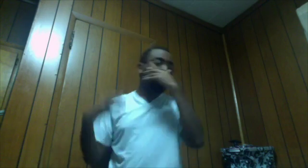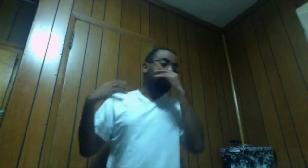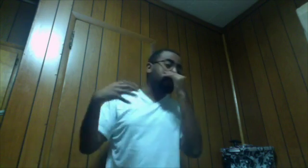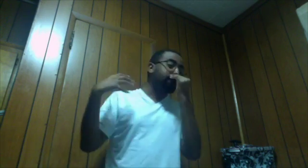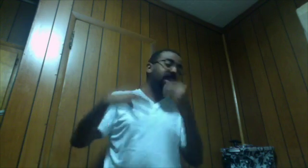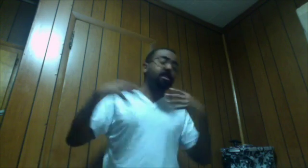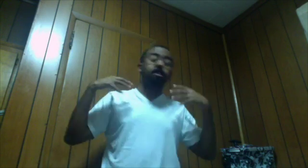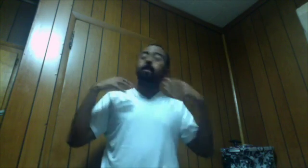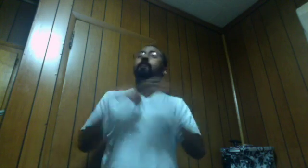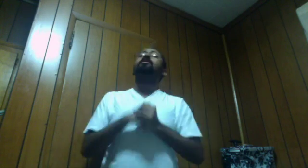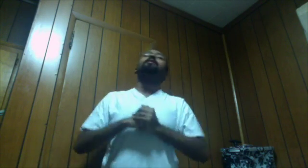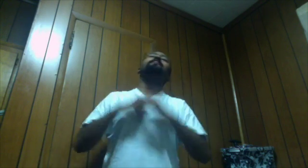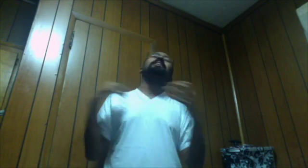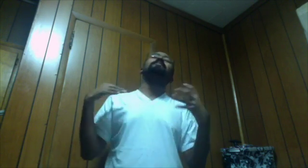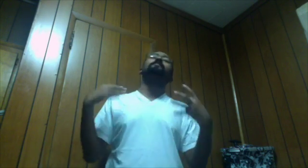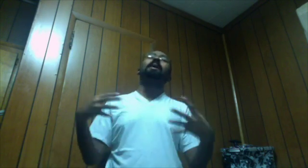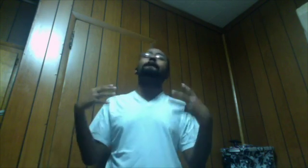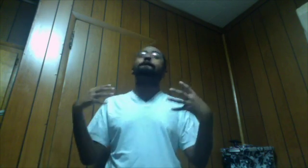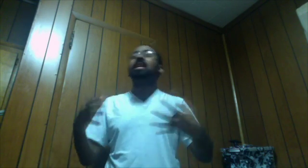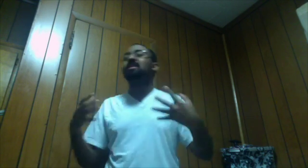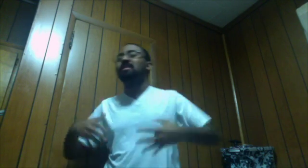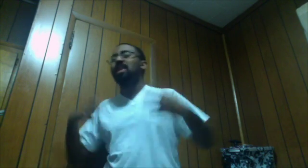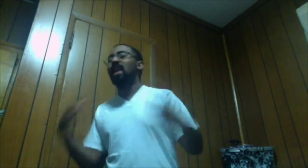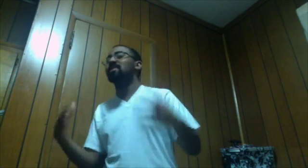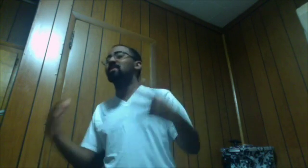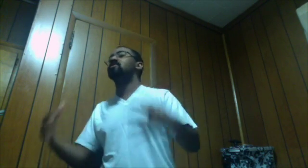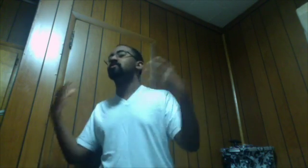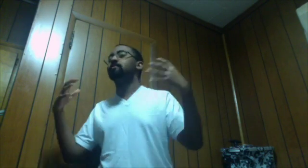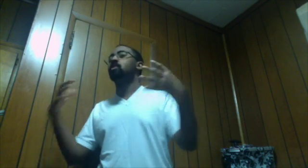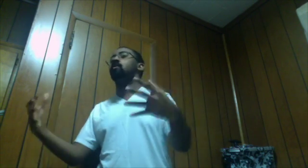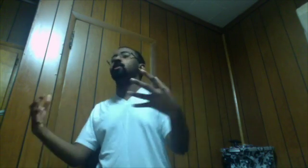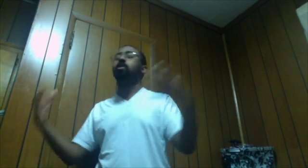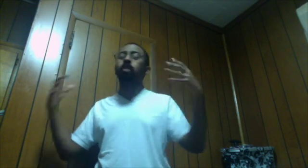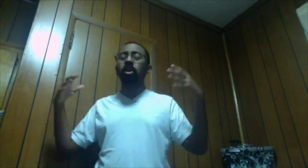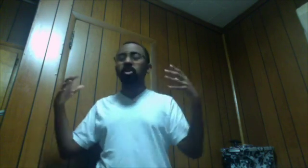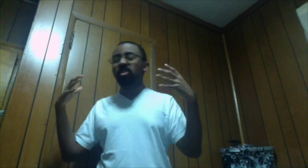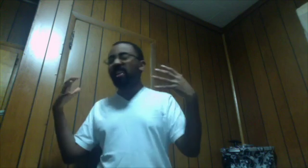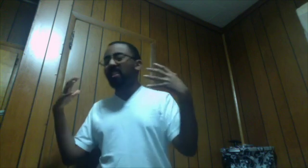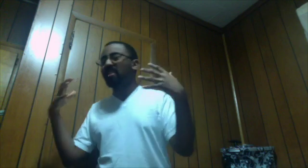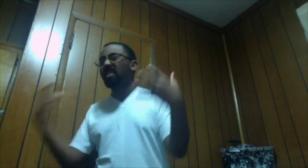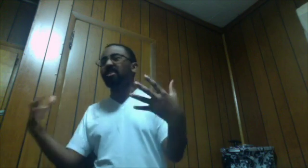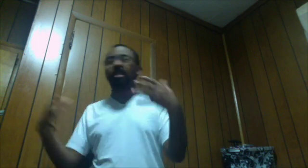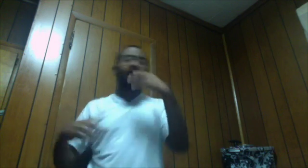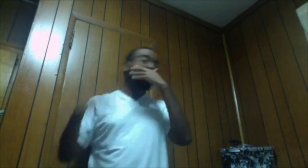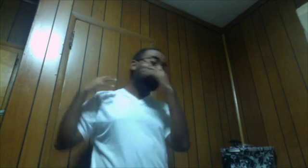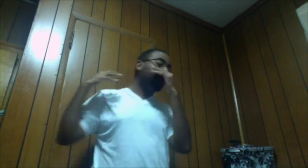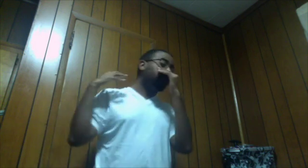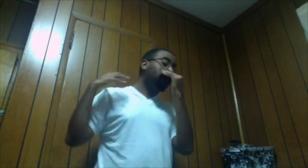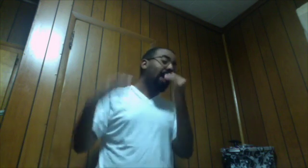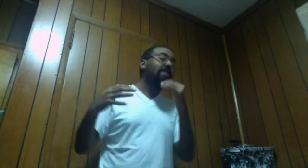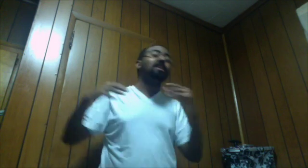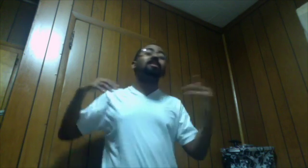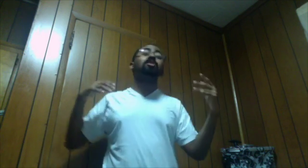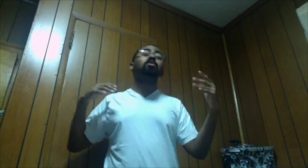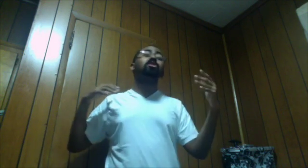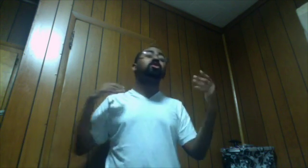It makes Bambina's testicles from Toriko look like nothing. In fact, this dude is